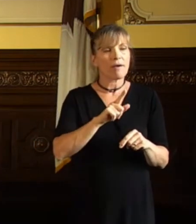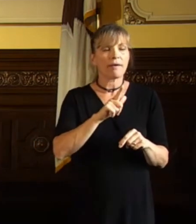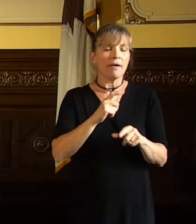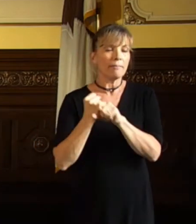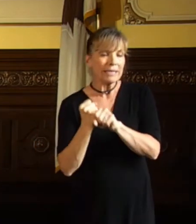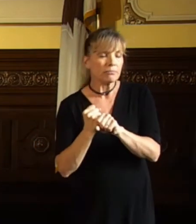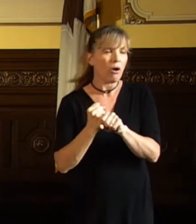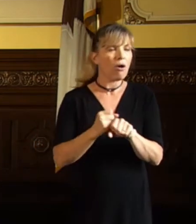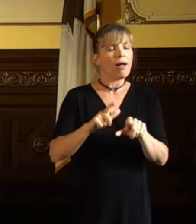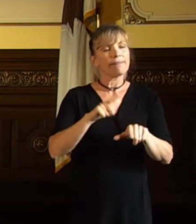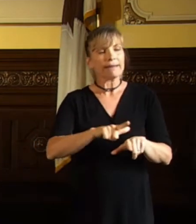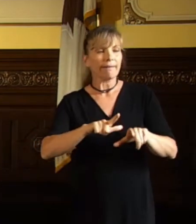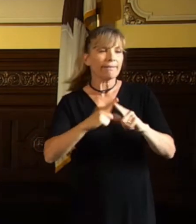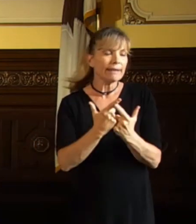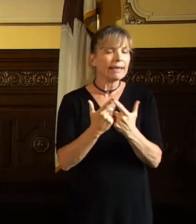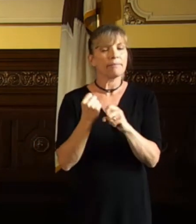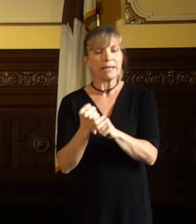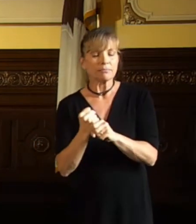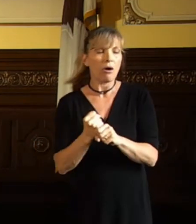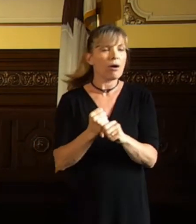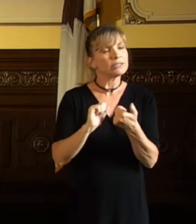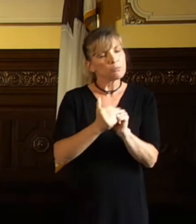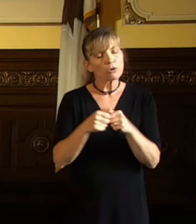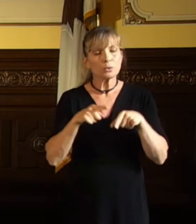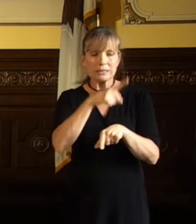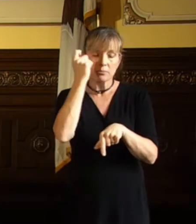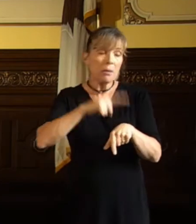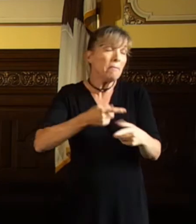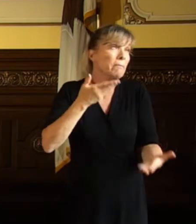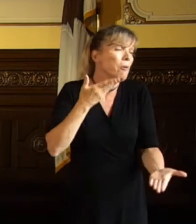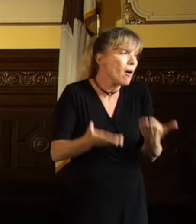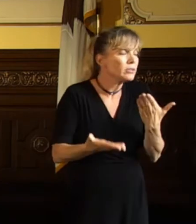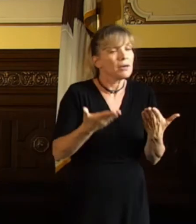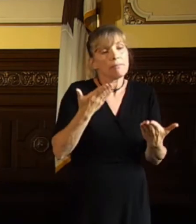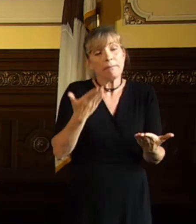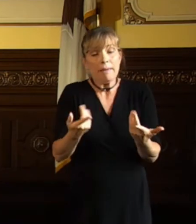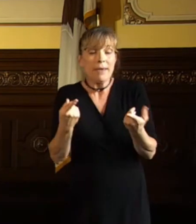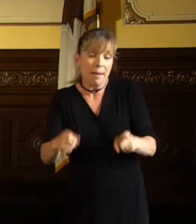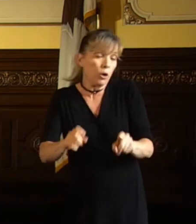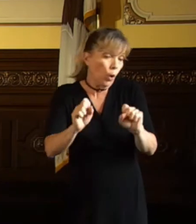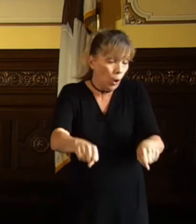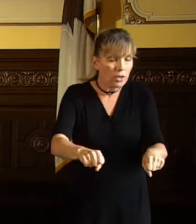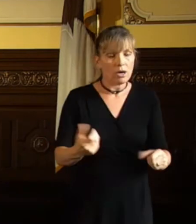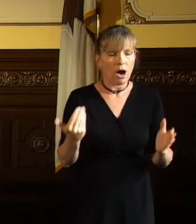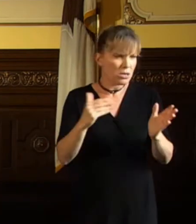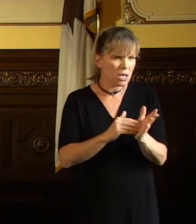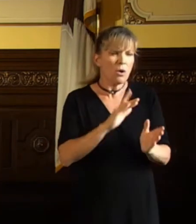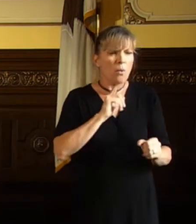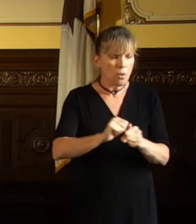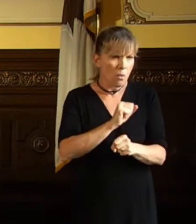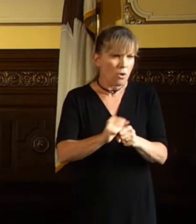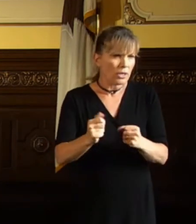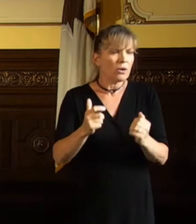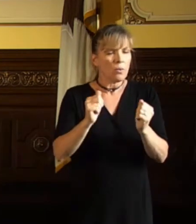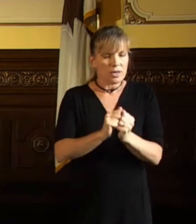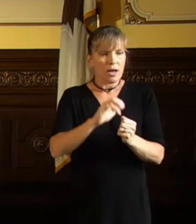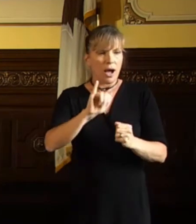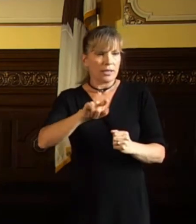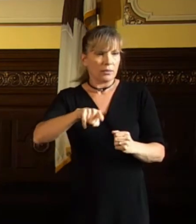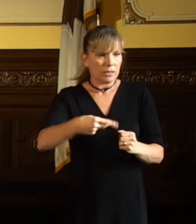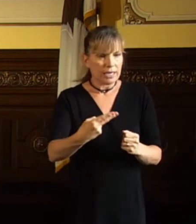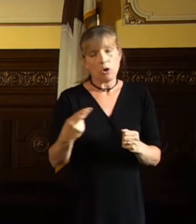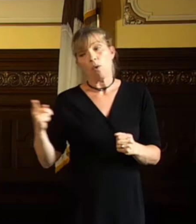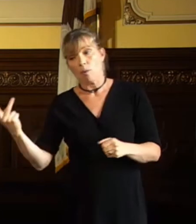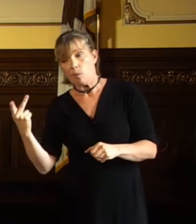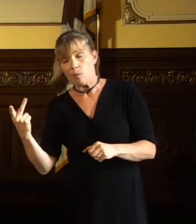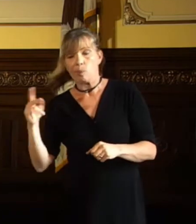League games and other sports during the summer that perhaps could happen And again, we're working with IDP, or